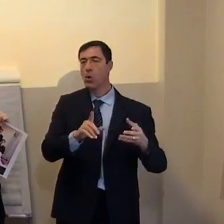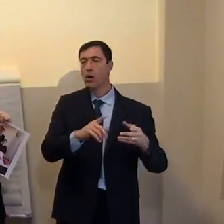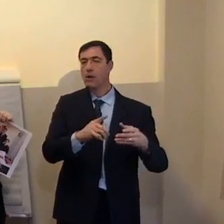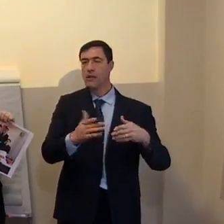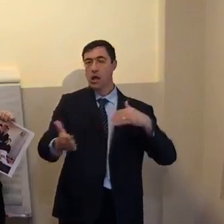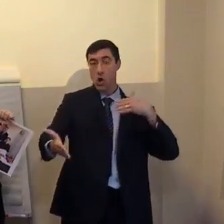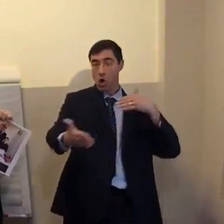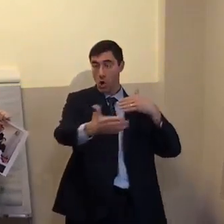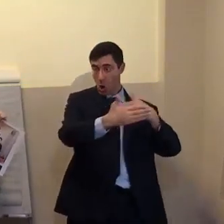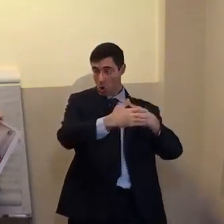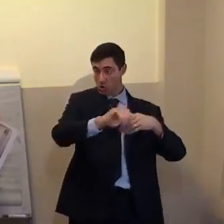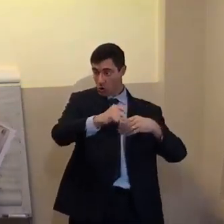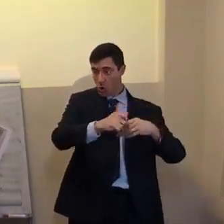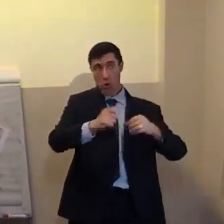Can't go out. Yeah.